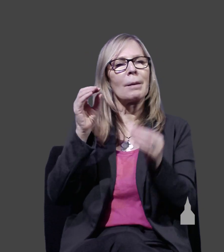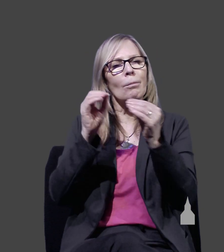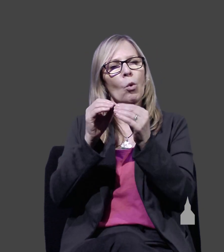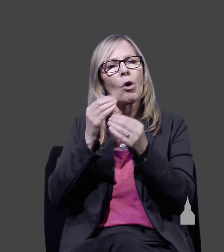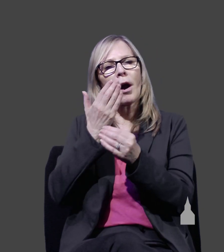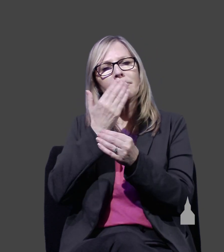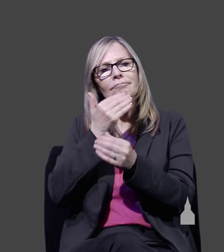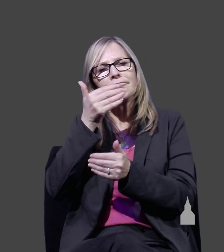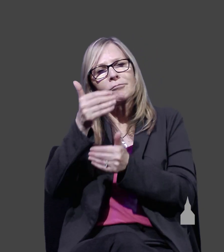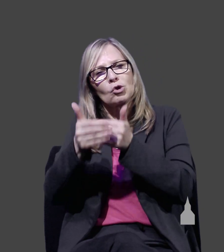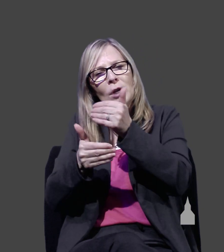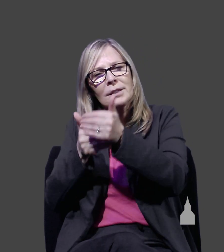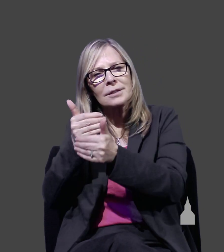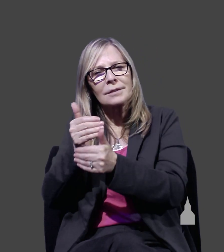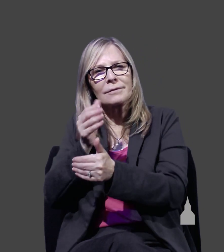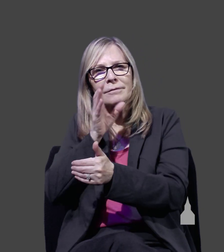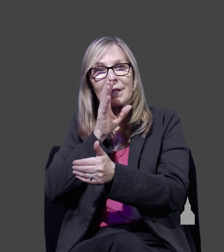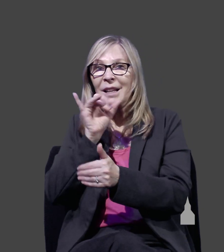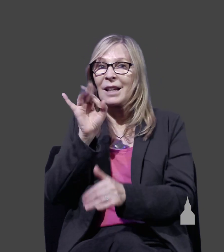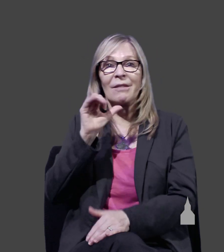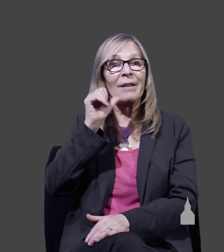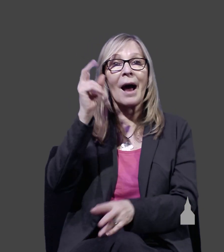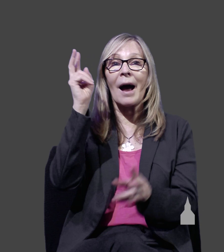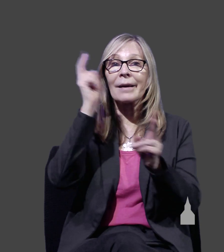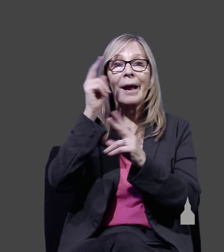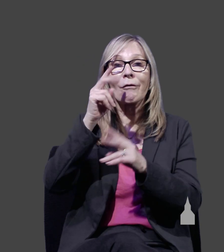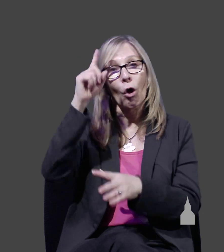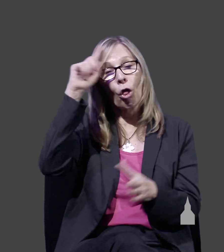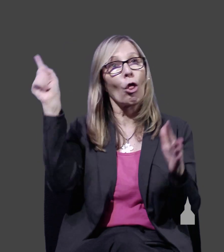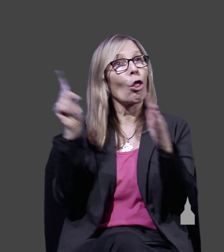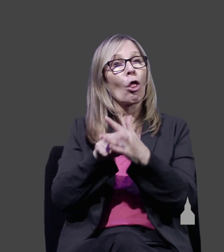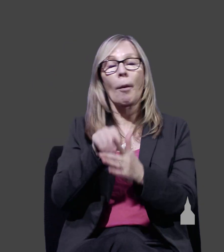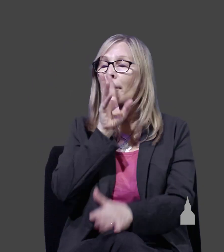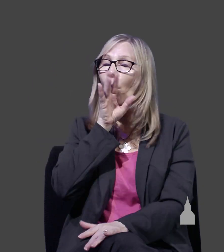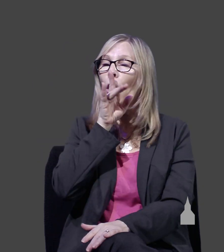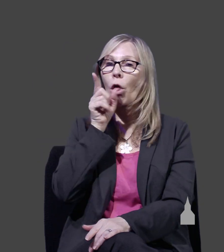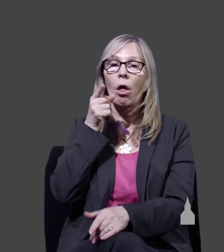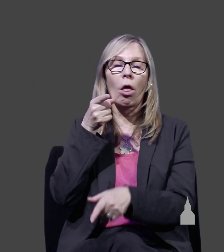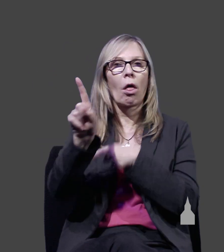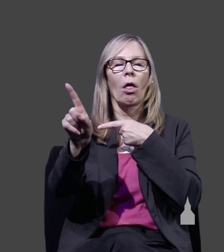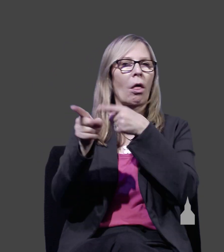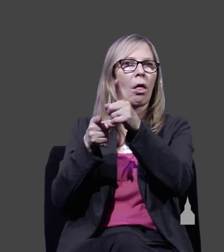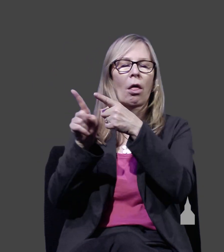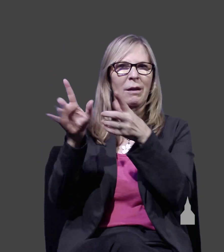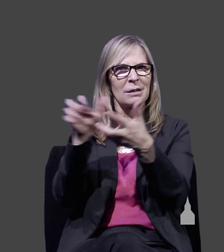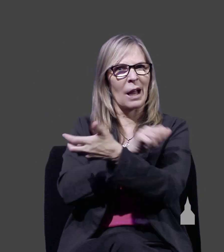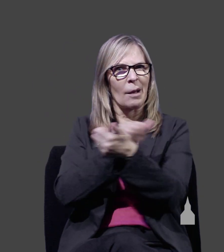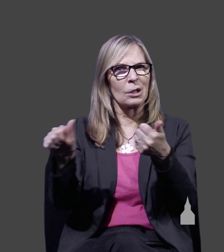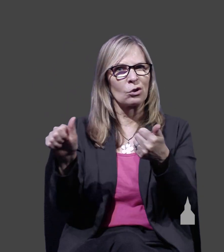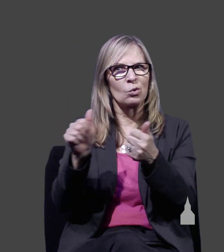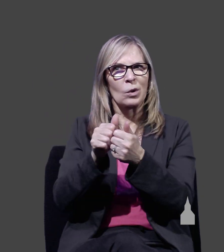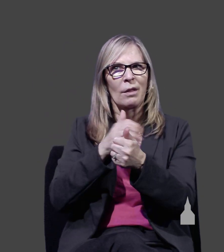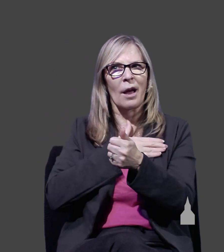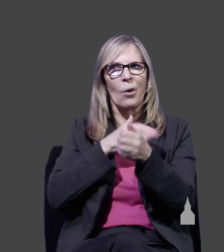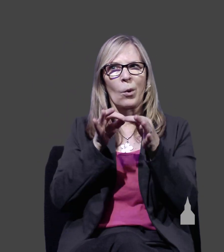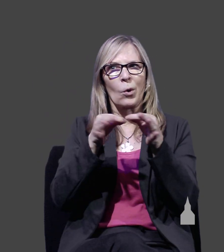grace. Because if we're not careful, we can do a lot of damage with our words.